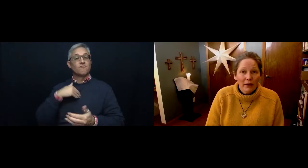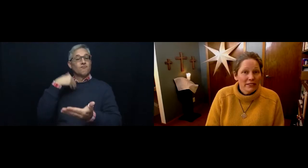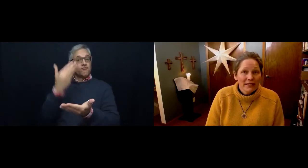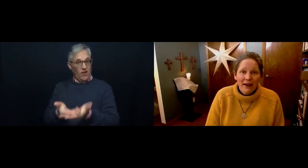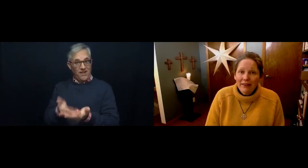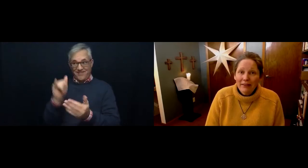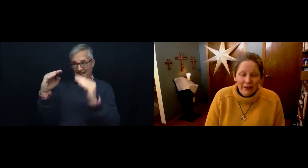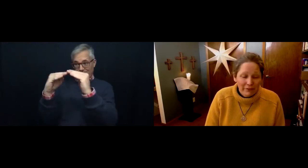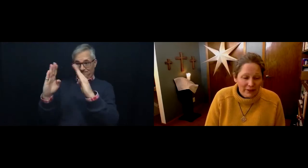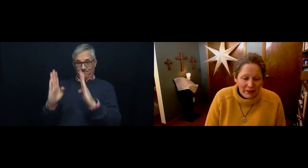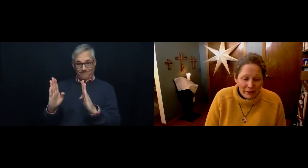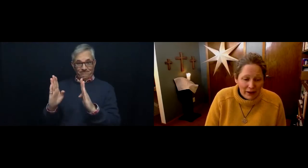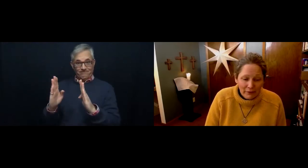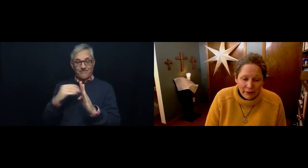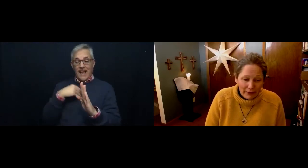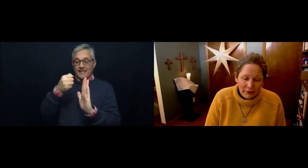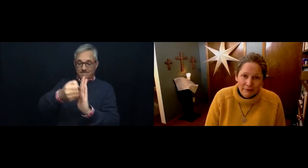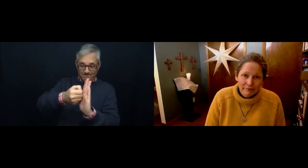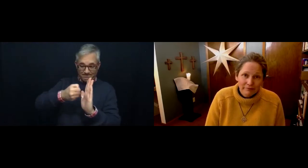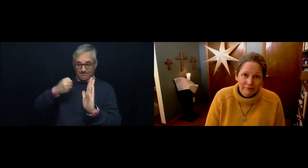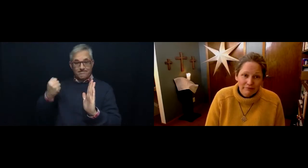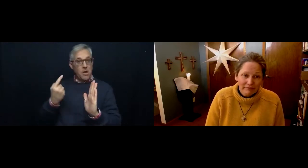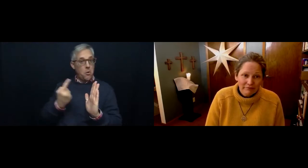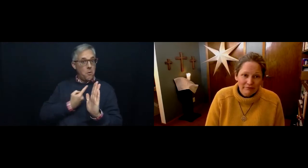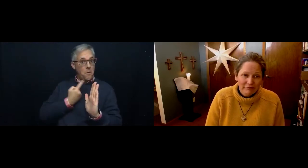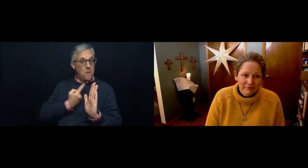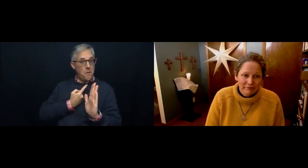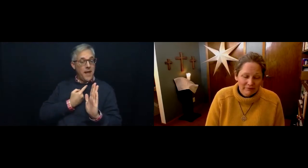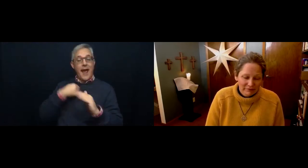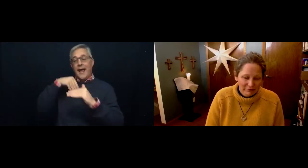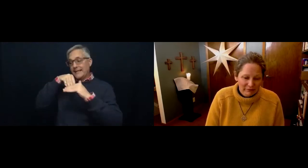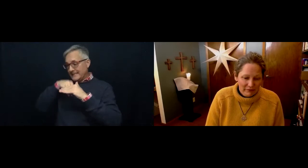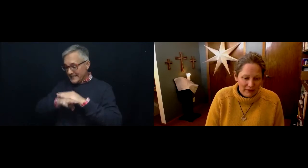but I was not left there on my own.